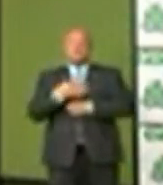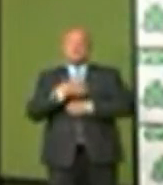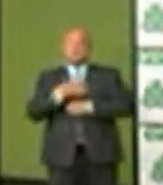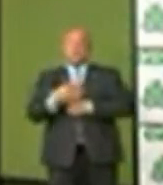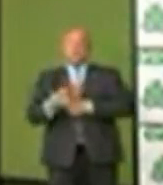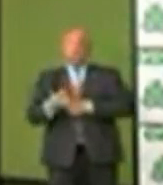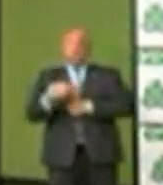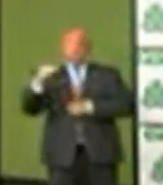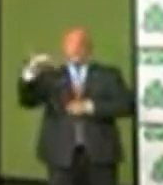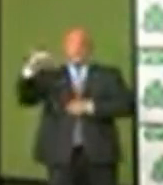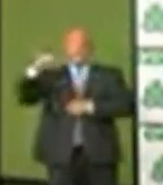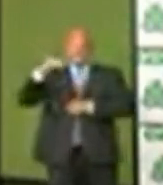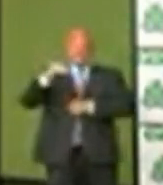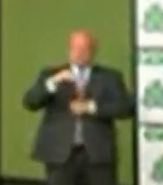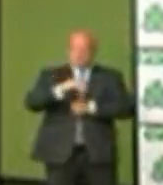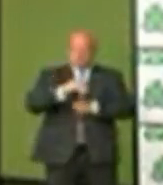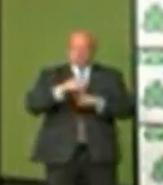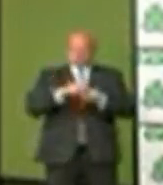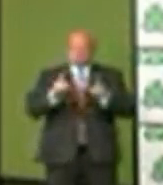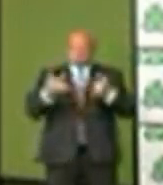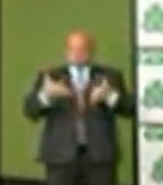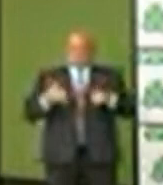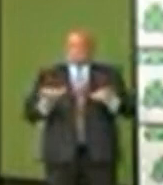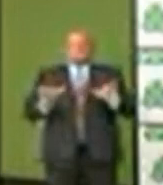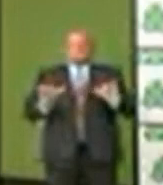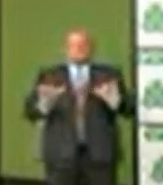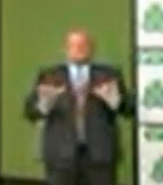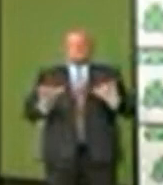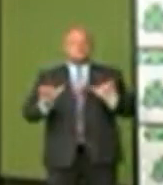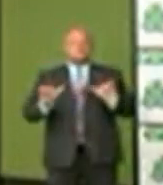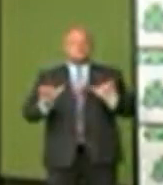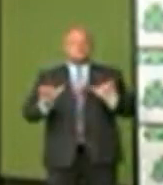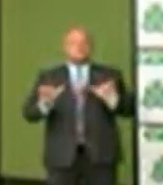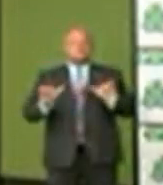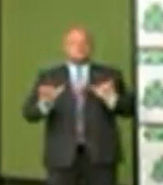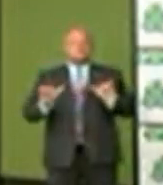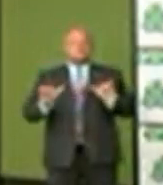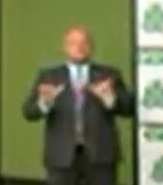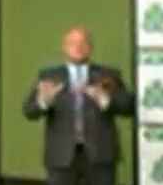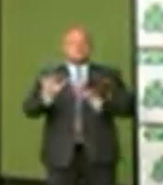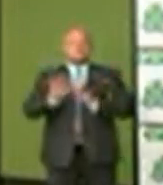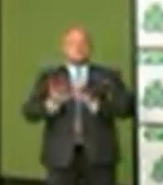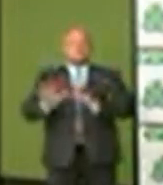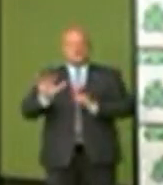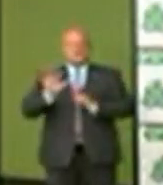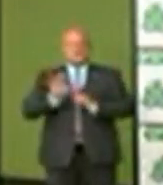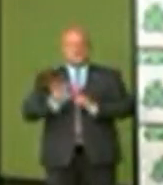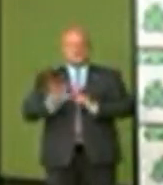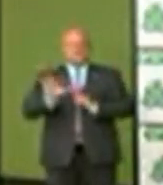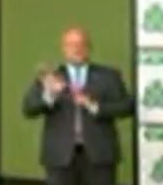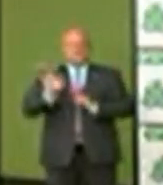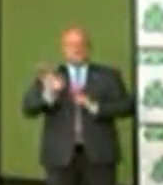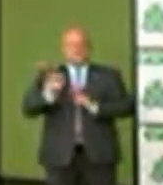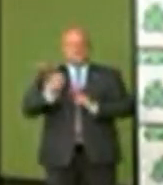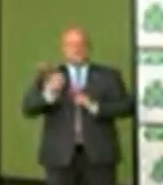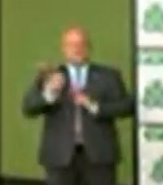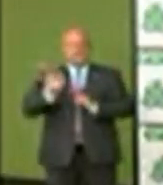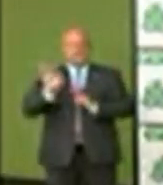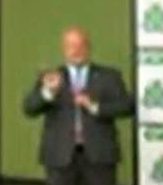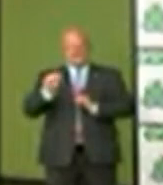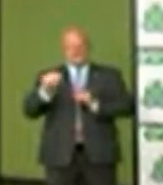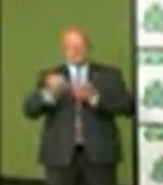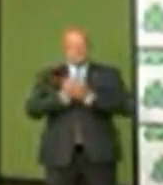that, but we can still see that that's about, what is that, about 90